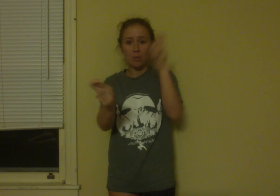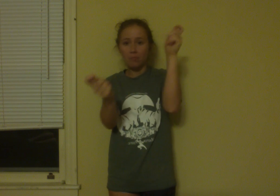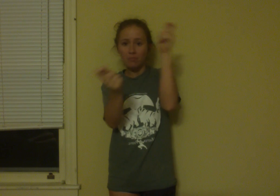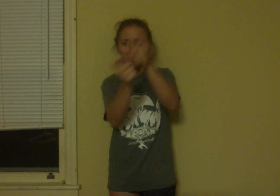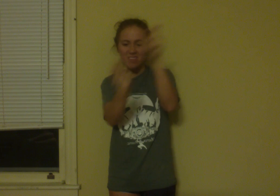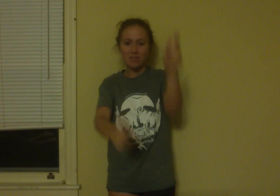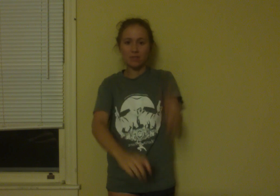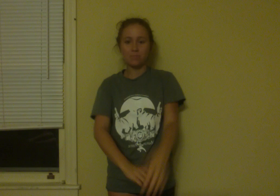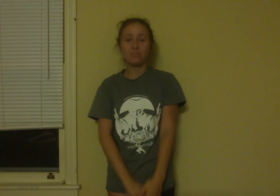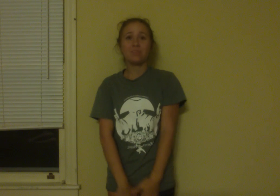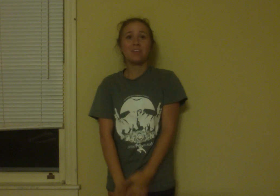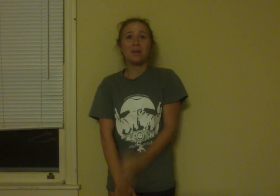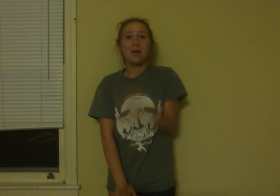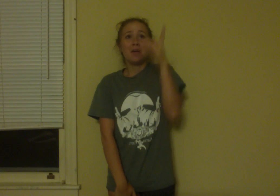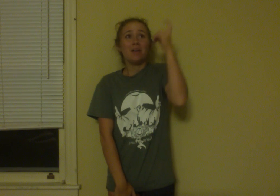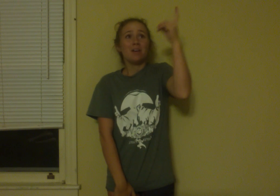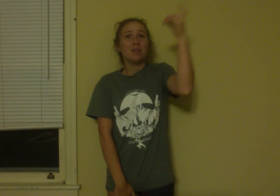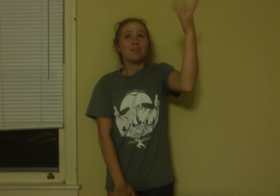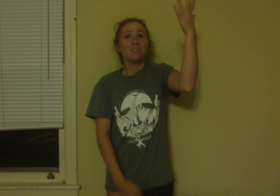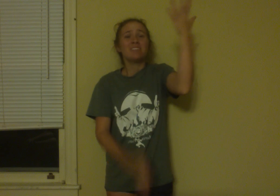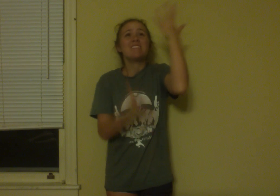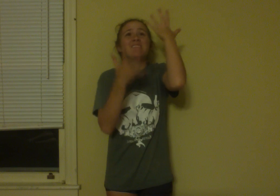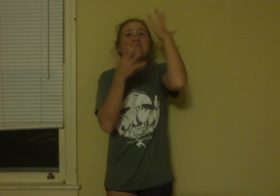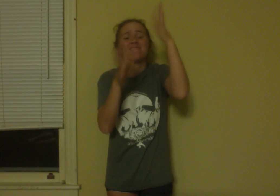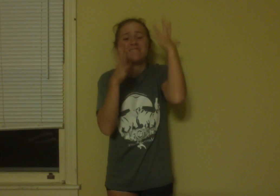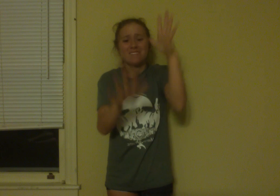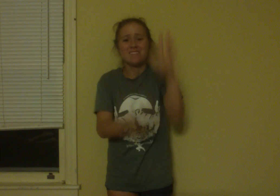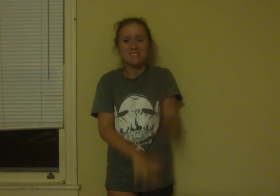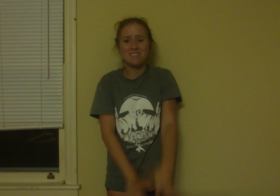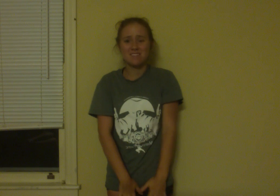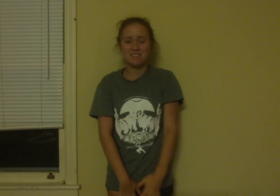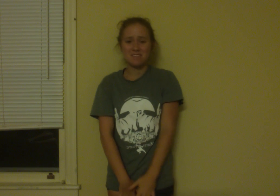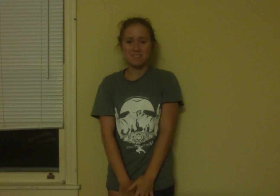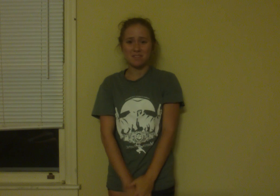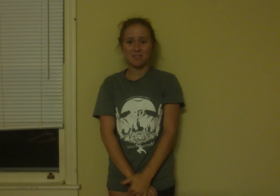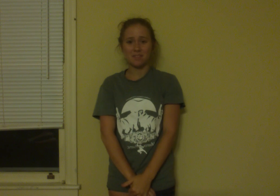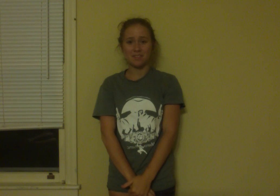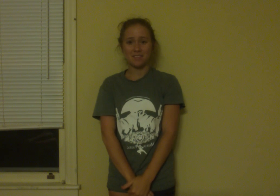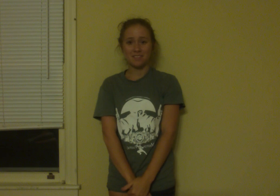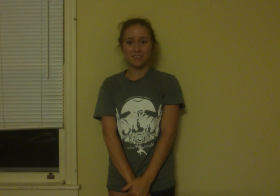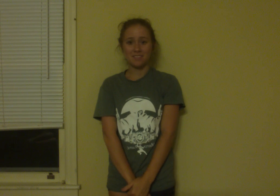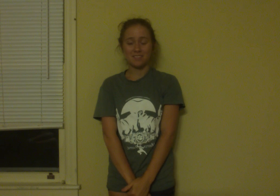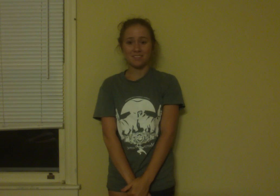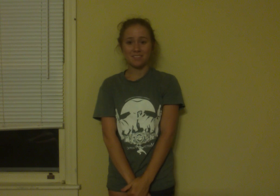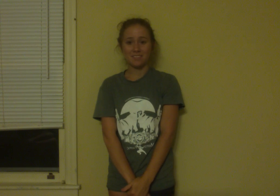My dream came true. Oh my god. Thanks, Chris, for vaulting this